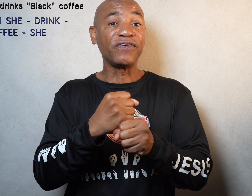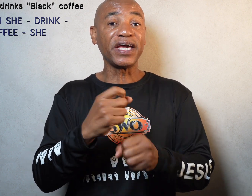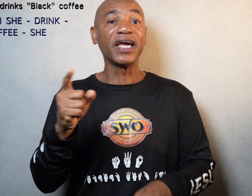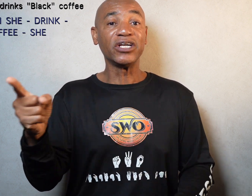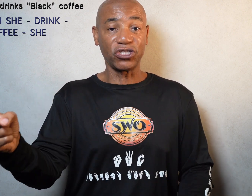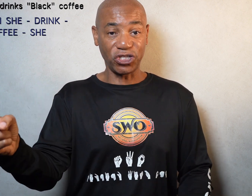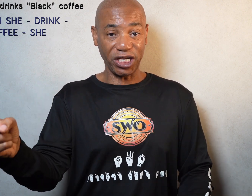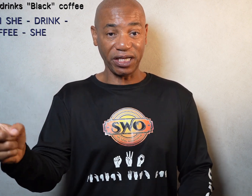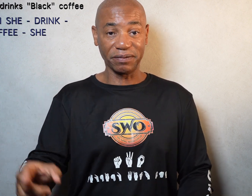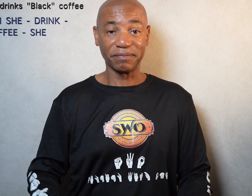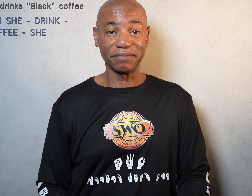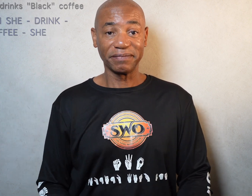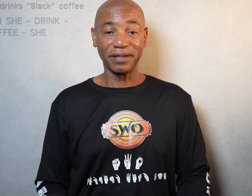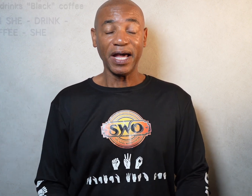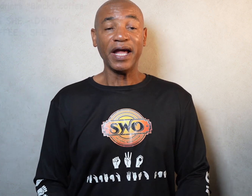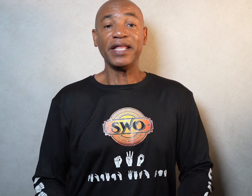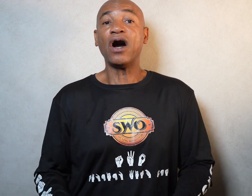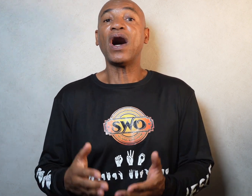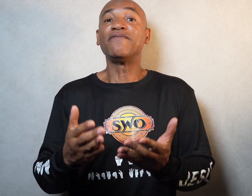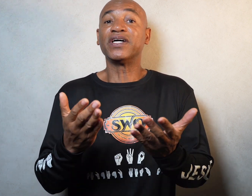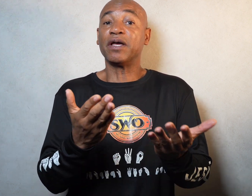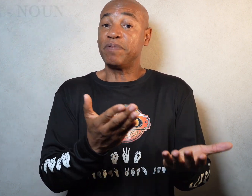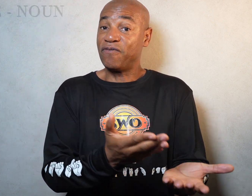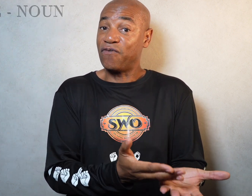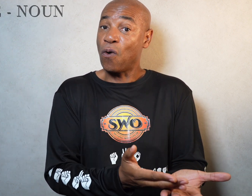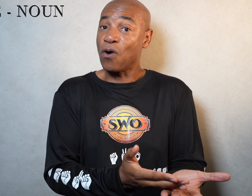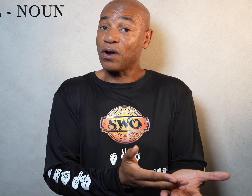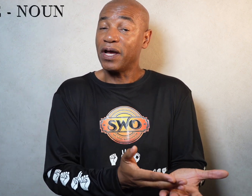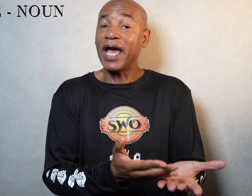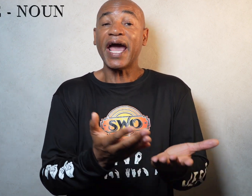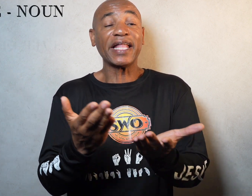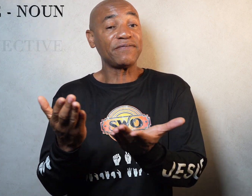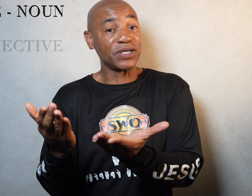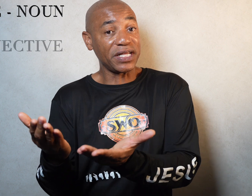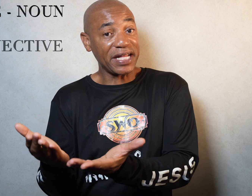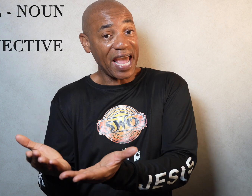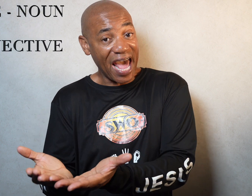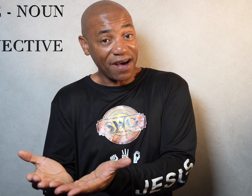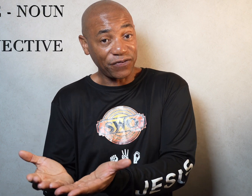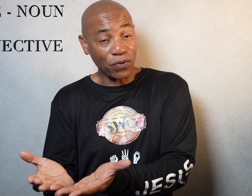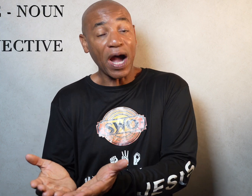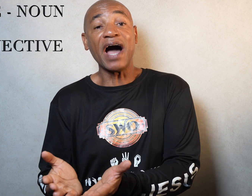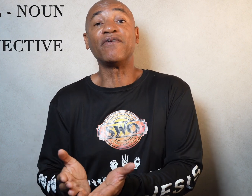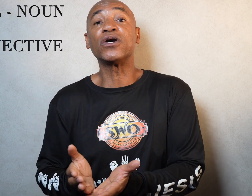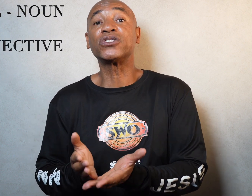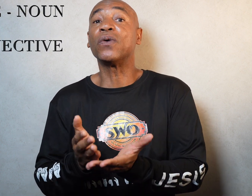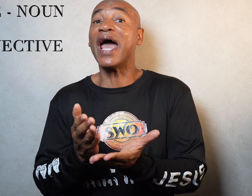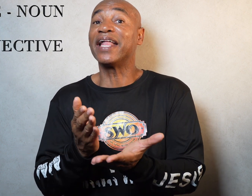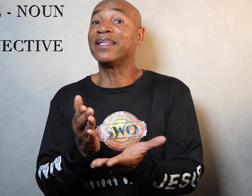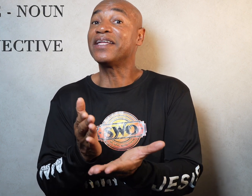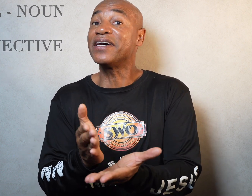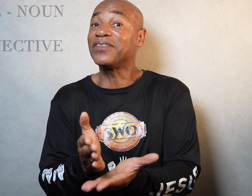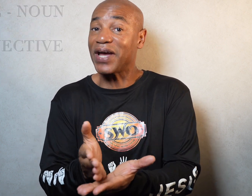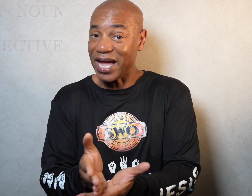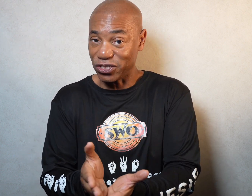coffee, she. Now I've done it before and I've done it after. I've also added another